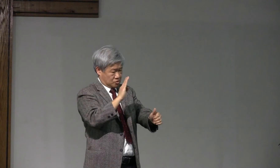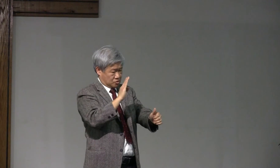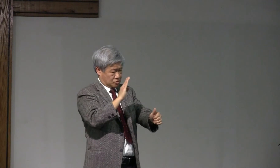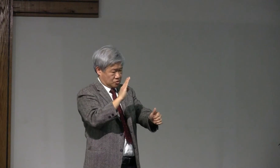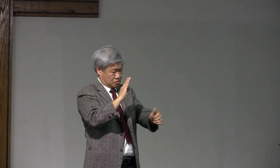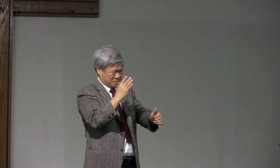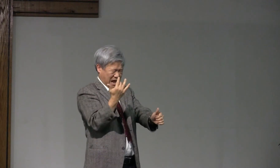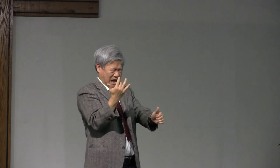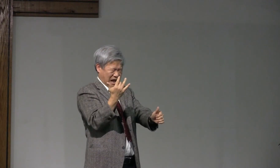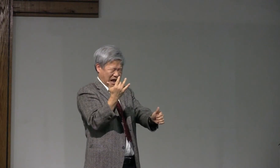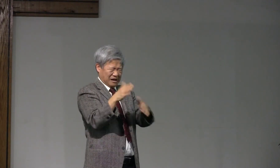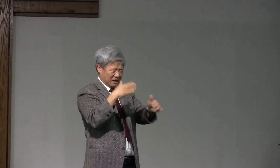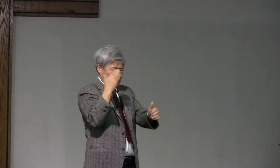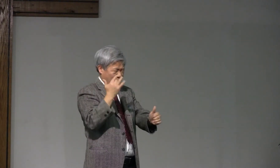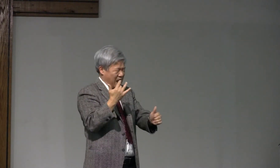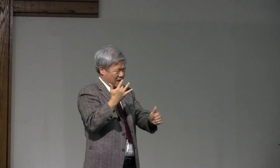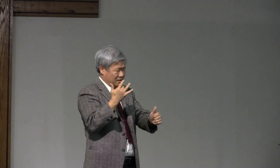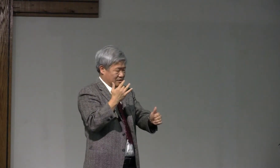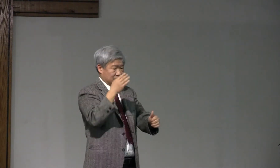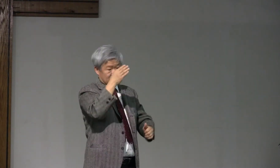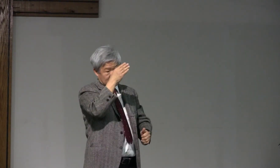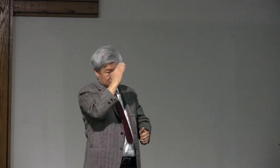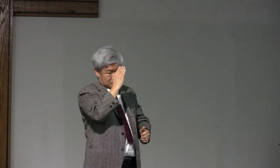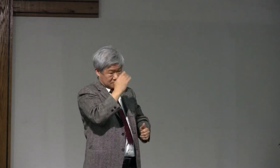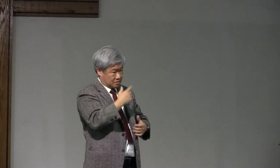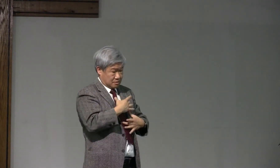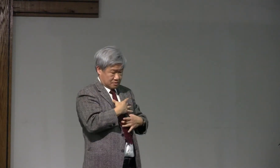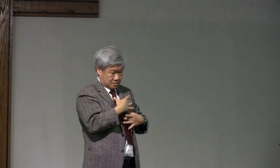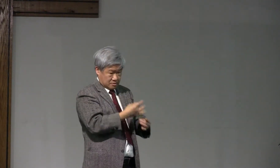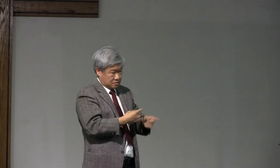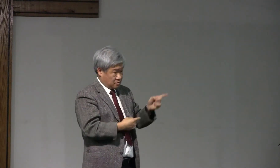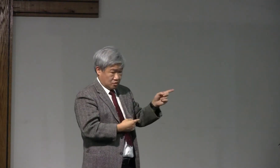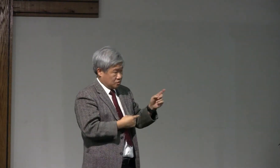So you see, he walked with God. Why do we say that?